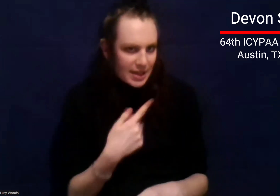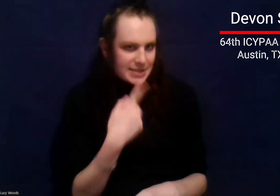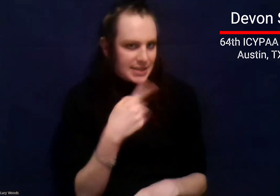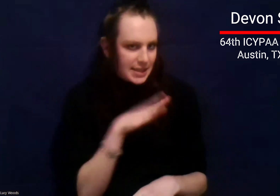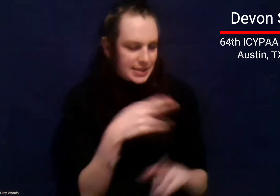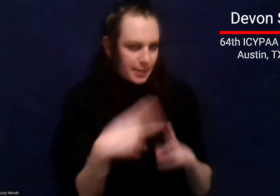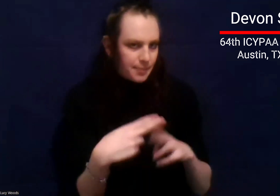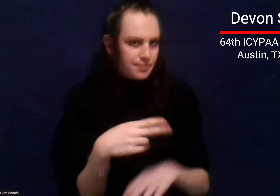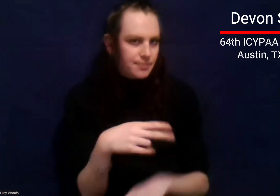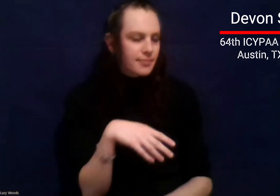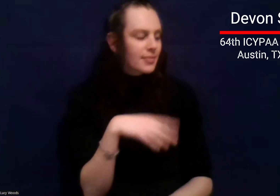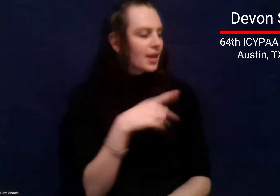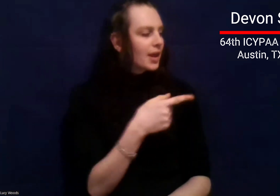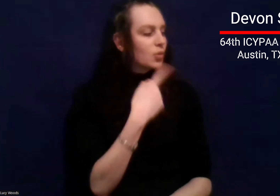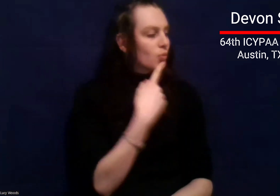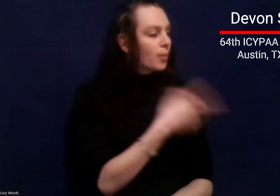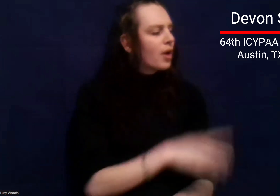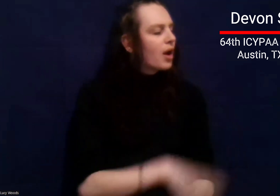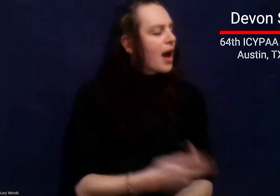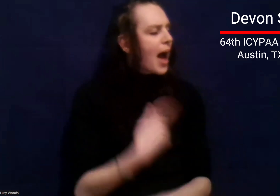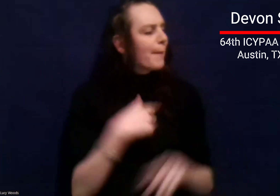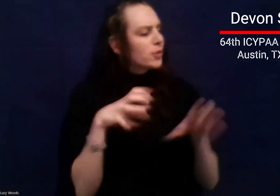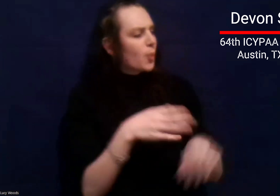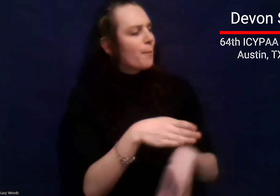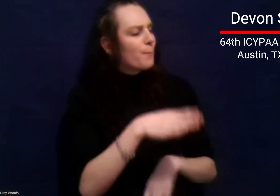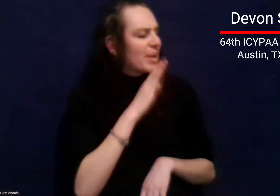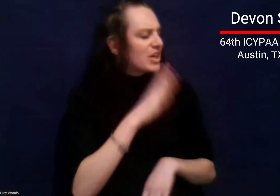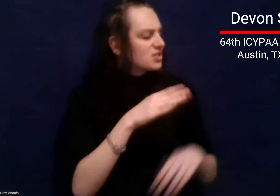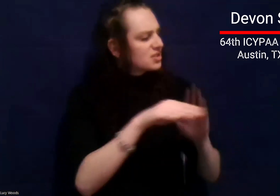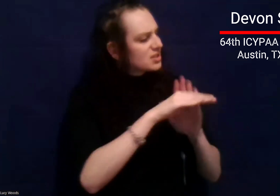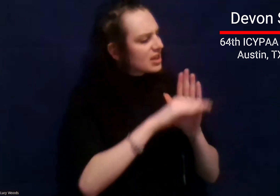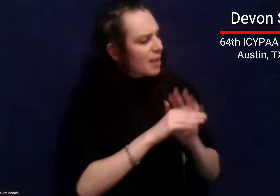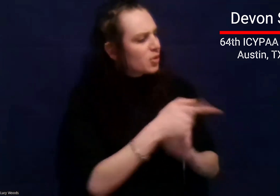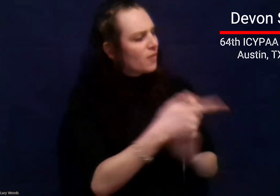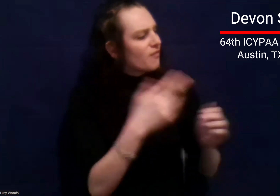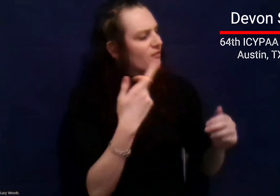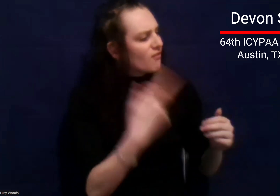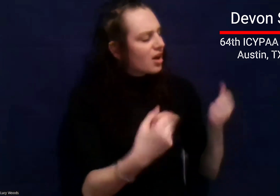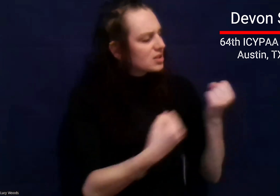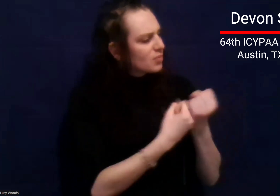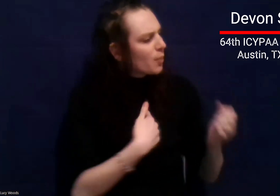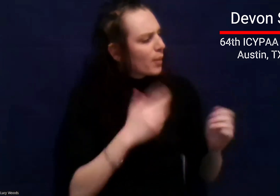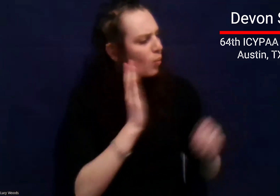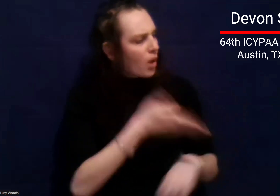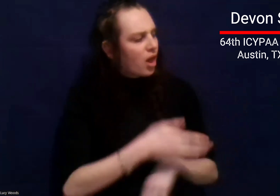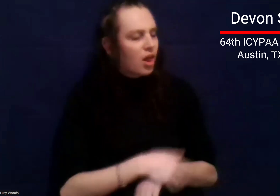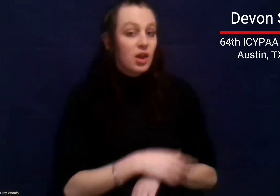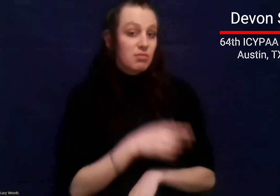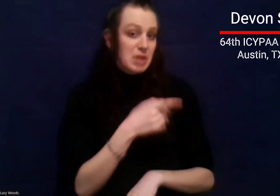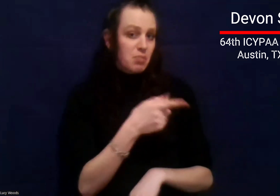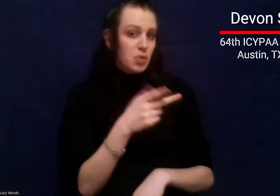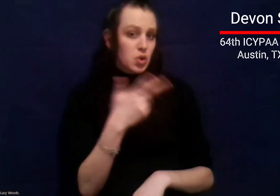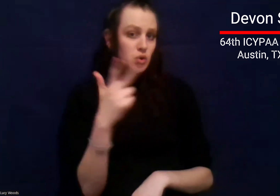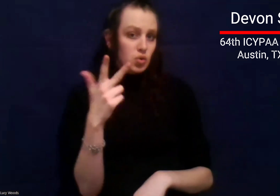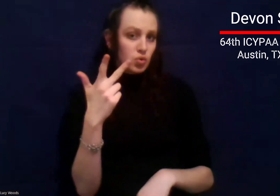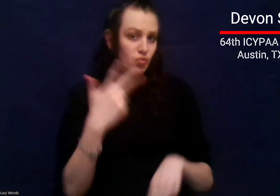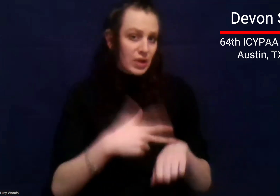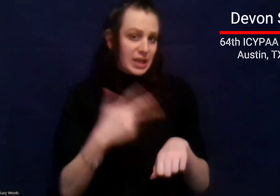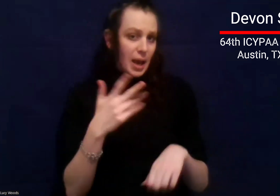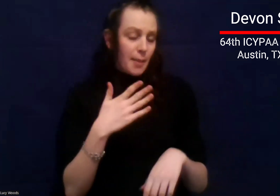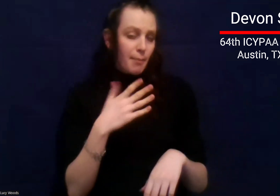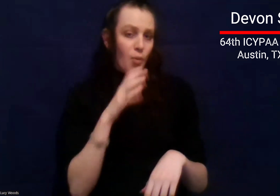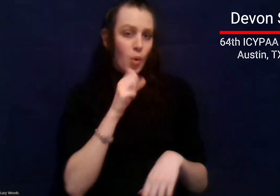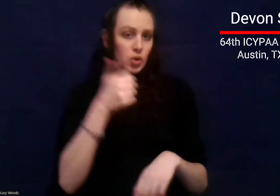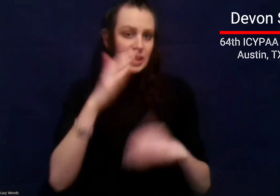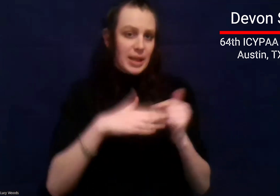and you're gonna fucking sponsor me. Because anytime I had ever talked to anybody triple my age like that, they usually told me to,